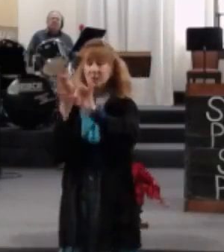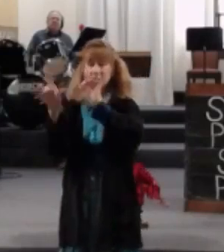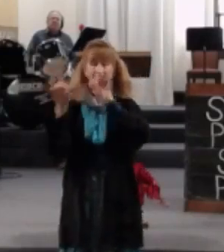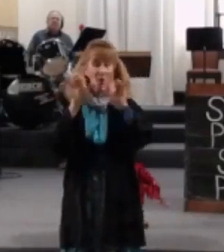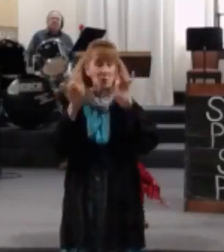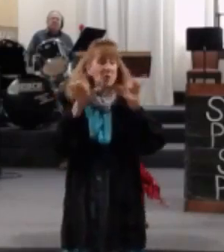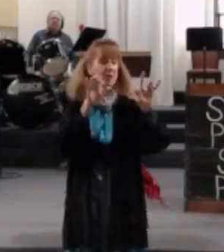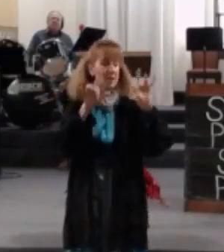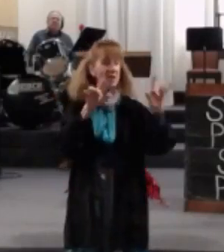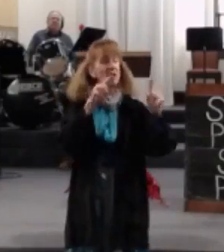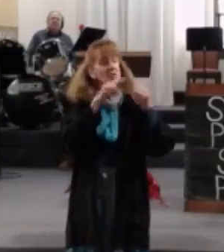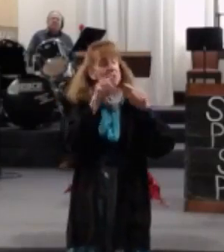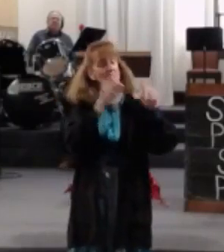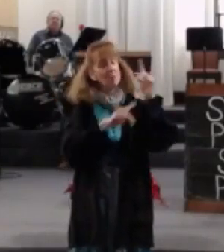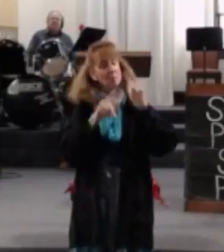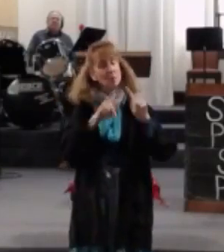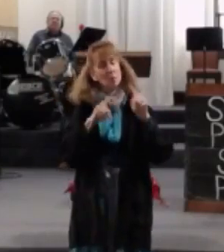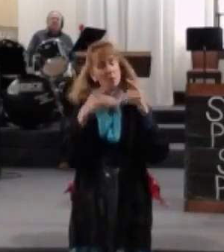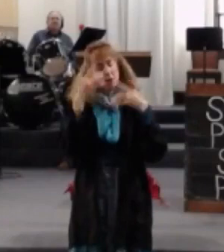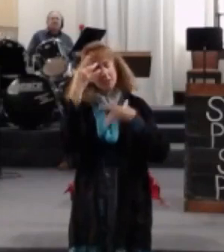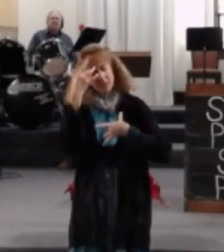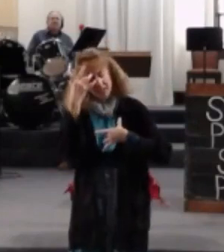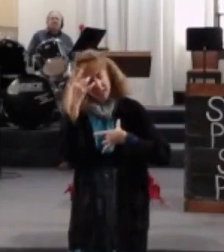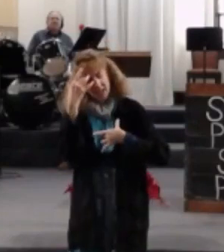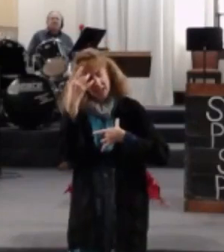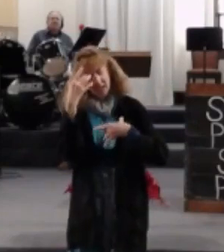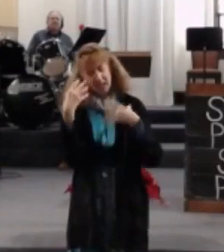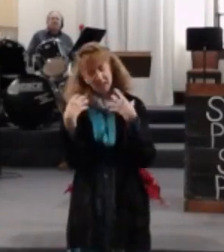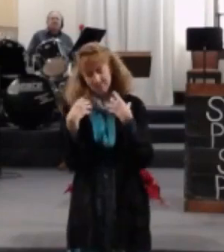give them a word of encouragement.